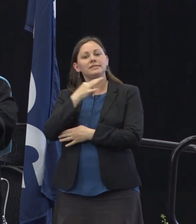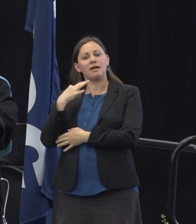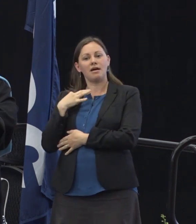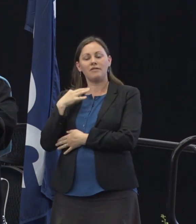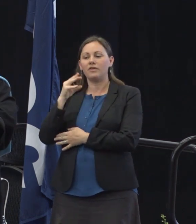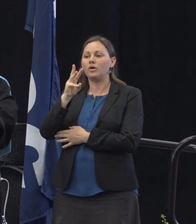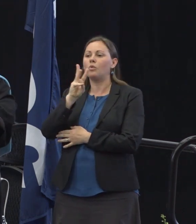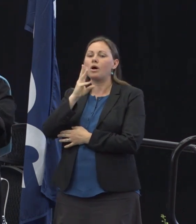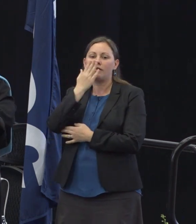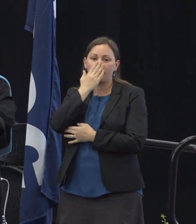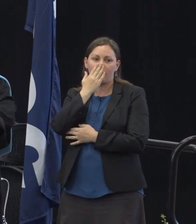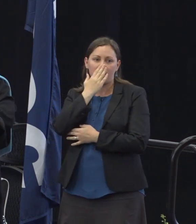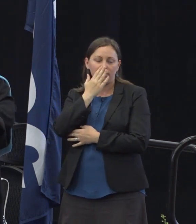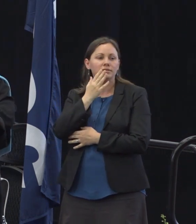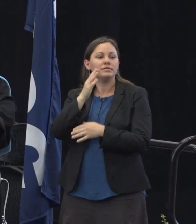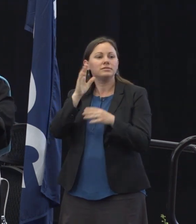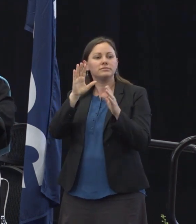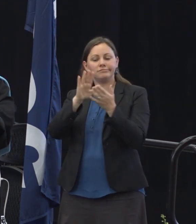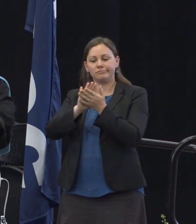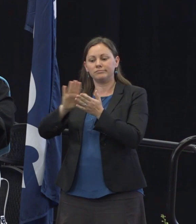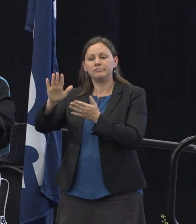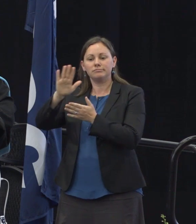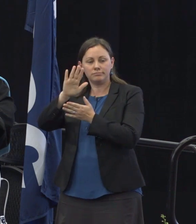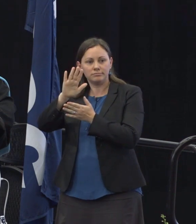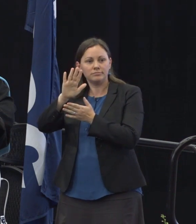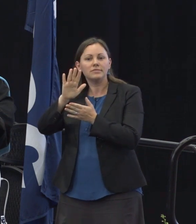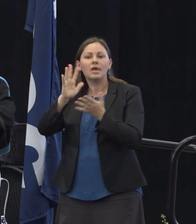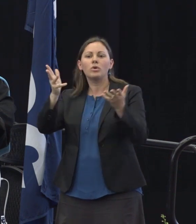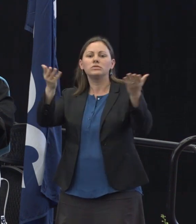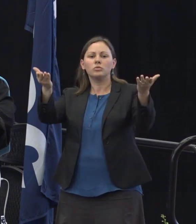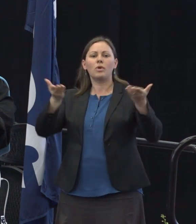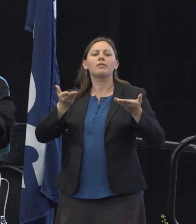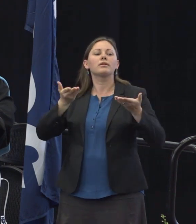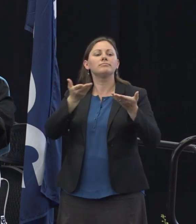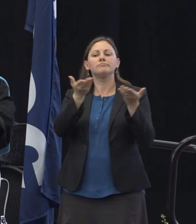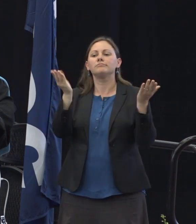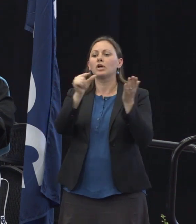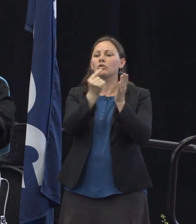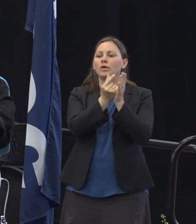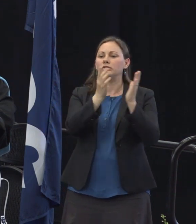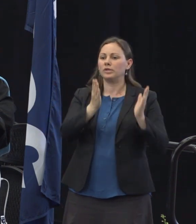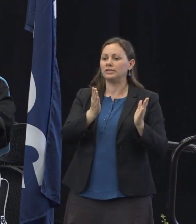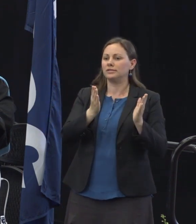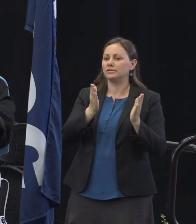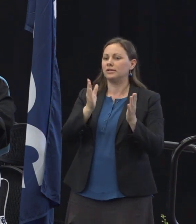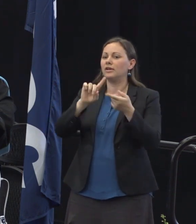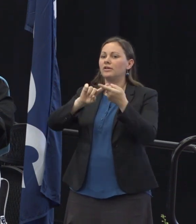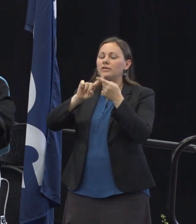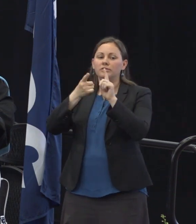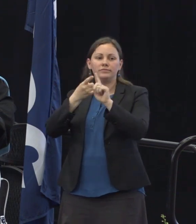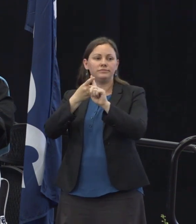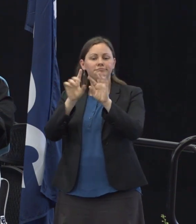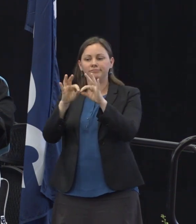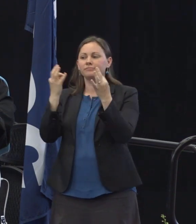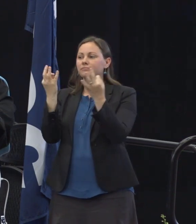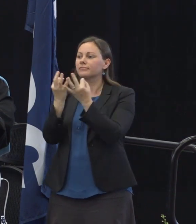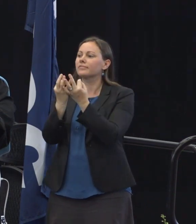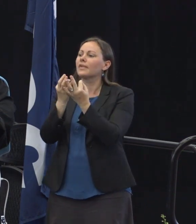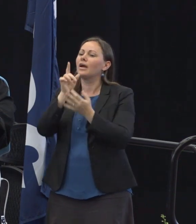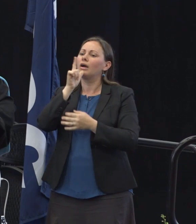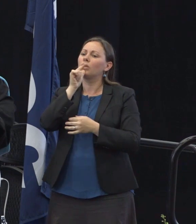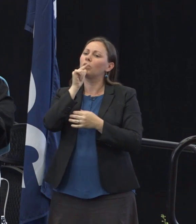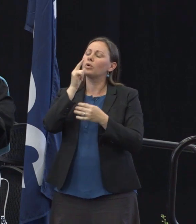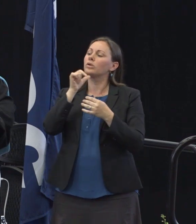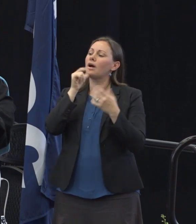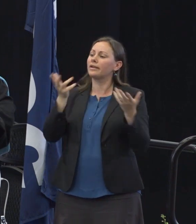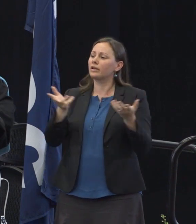Community College, I want to offer a warm welcome to graduates, family, friends, and those from around the world watching